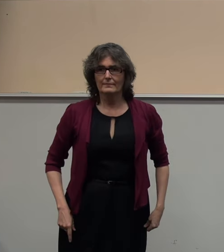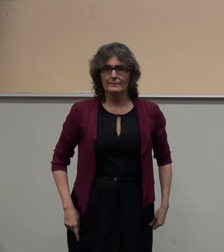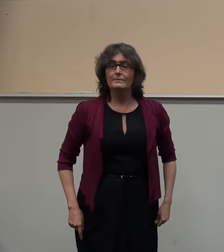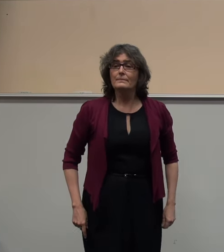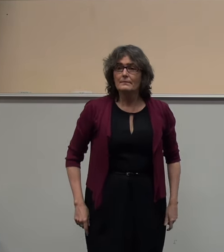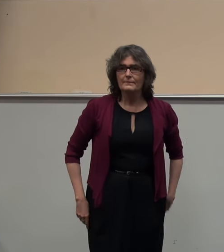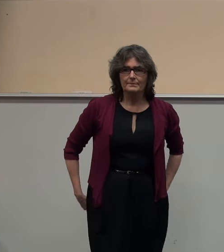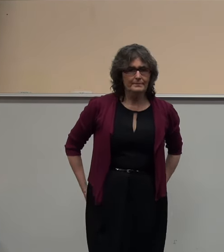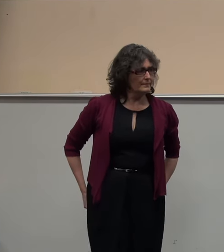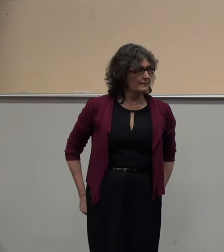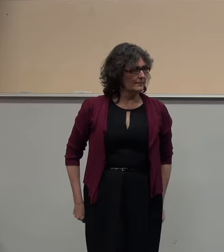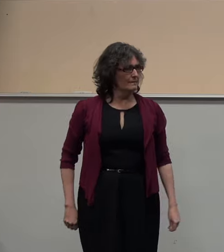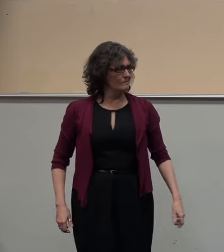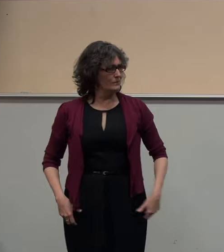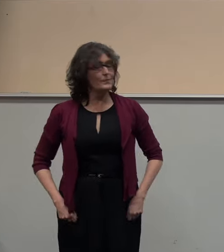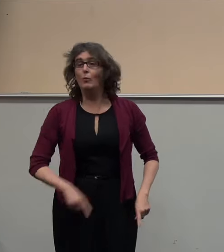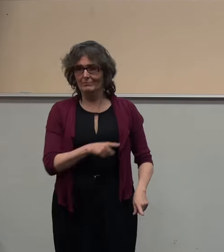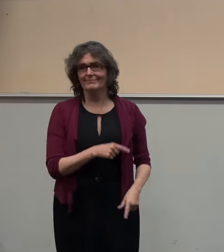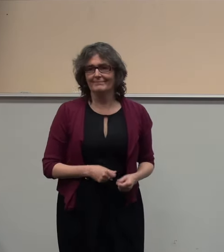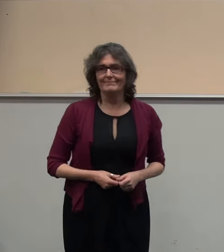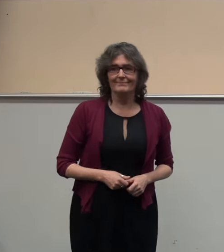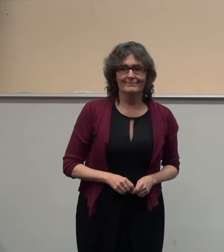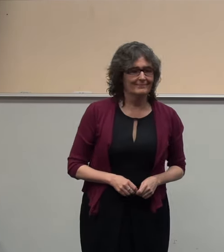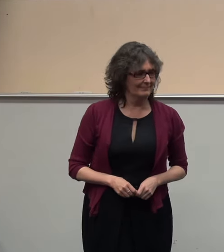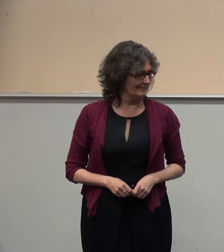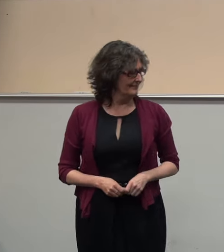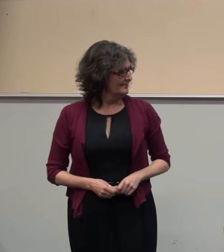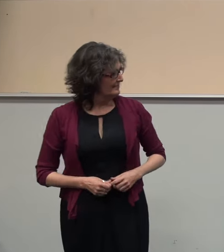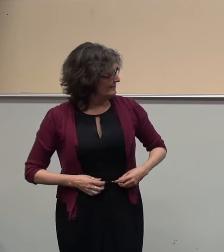Do you want to speak into my little microphone? Okay,